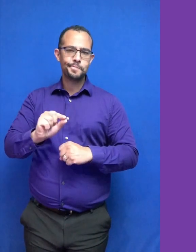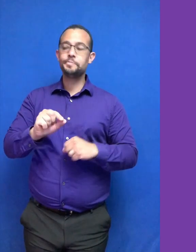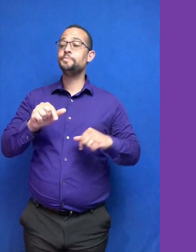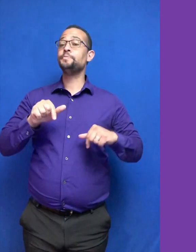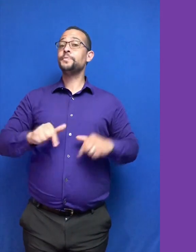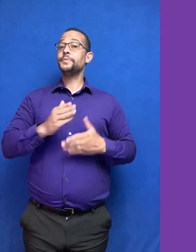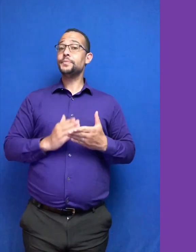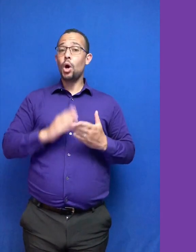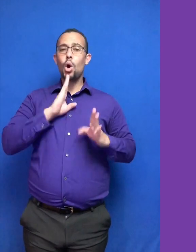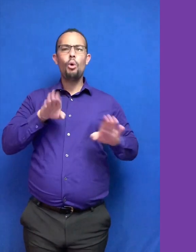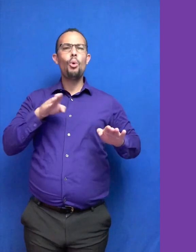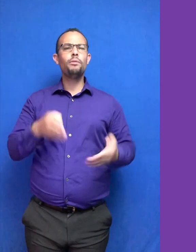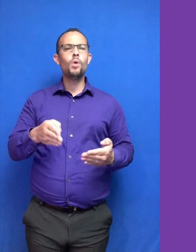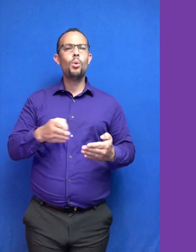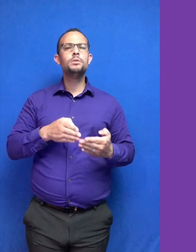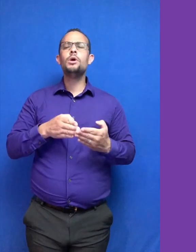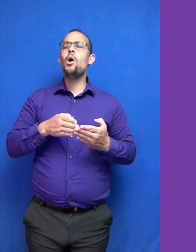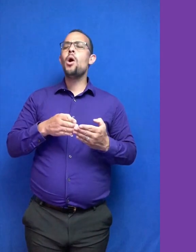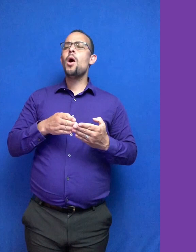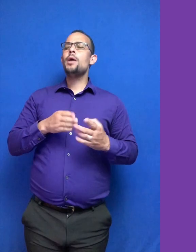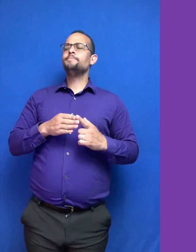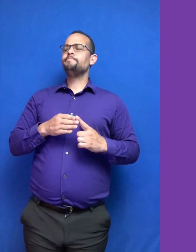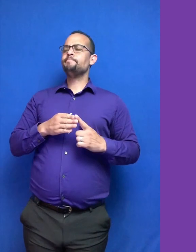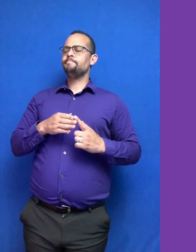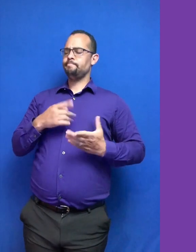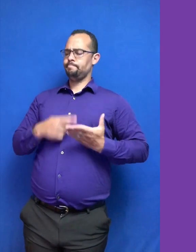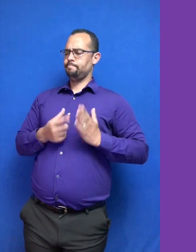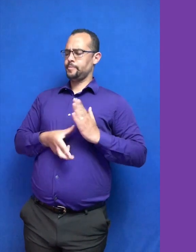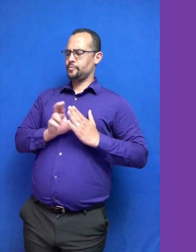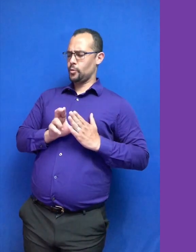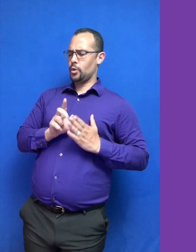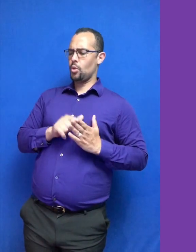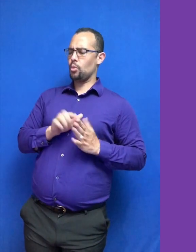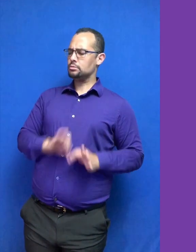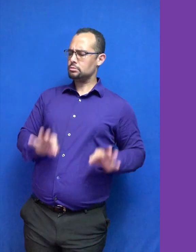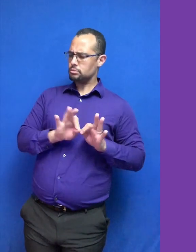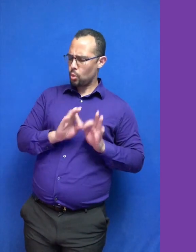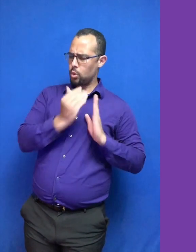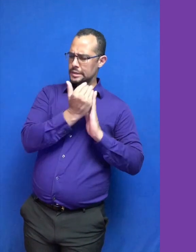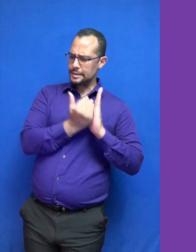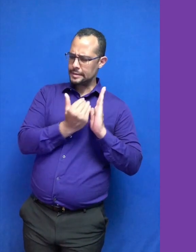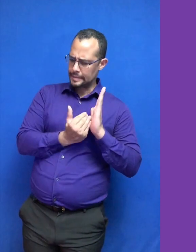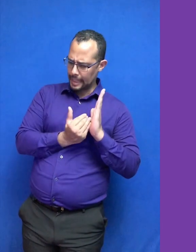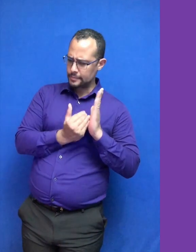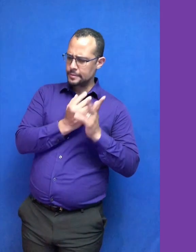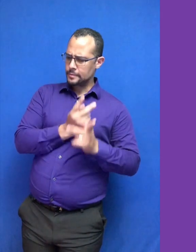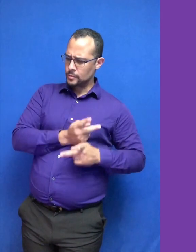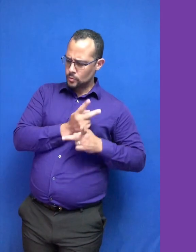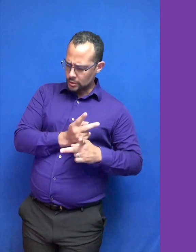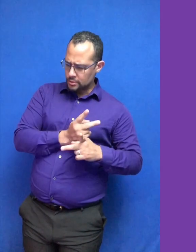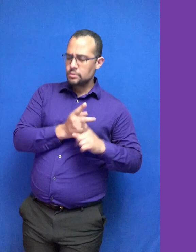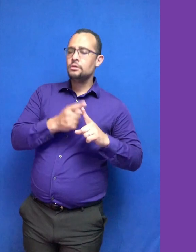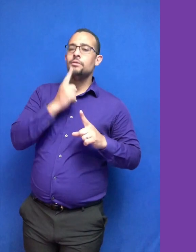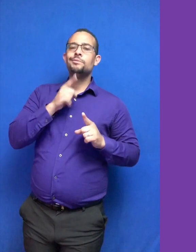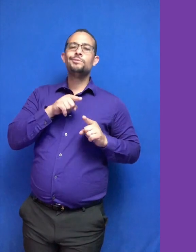we're going to talk about what you need to do during a hurricane watch and hurricane